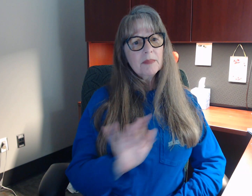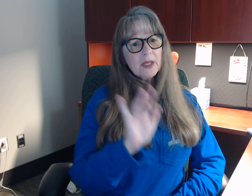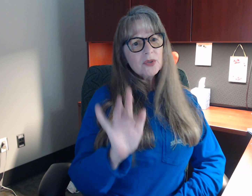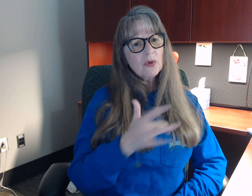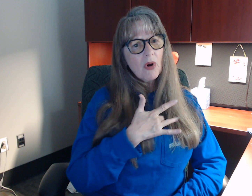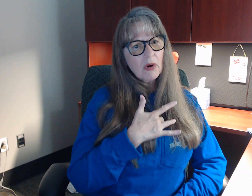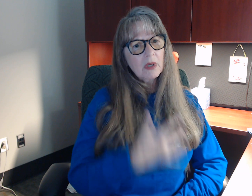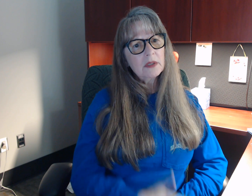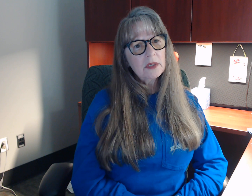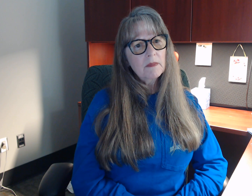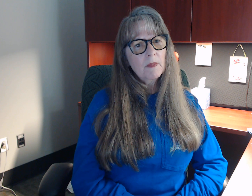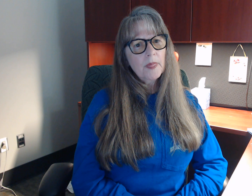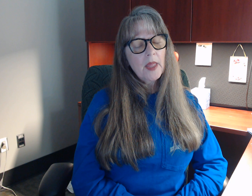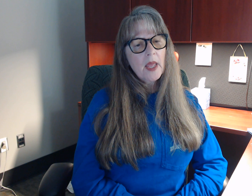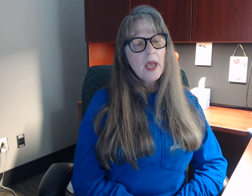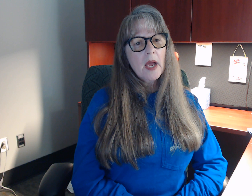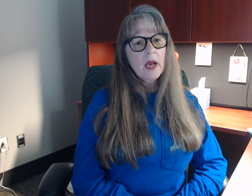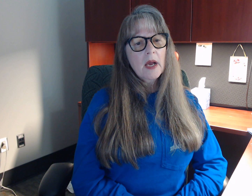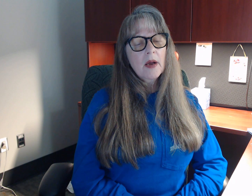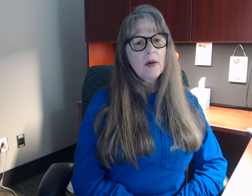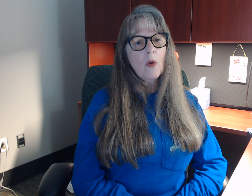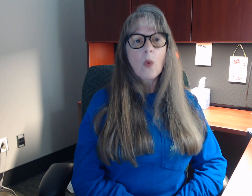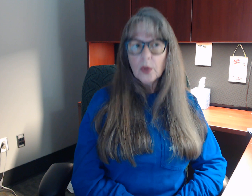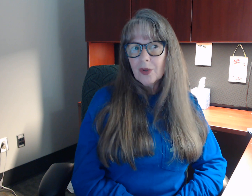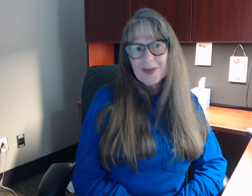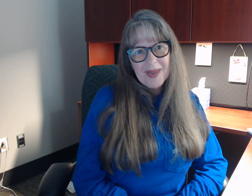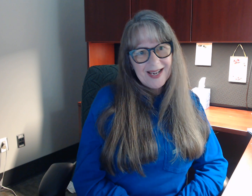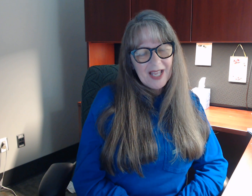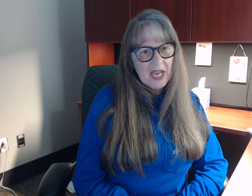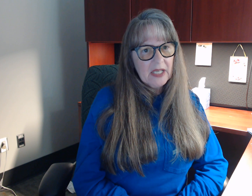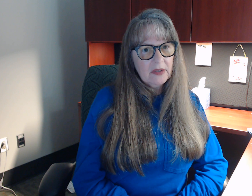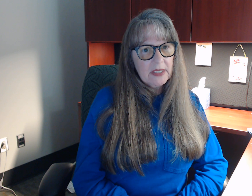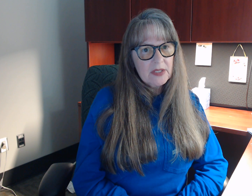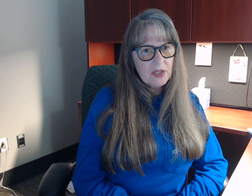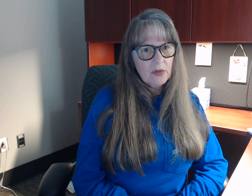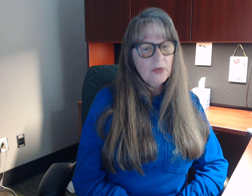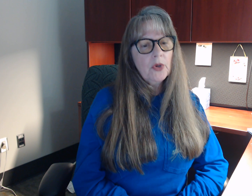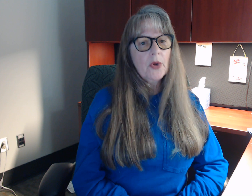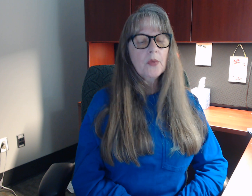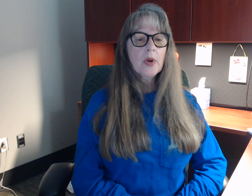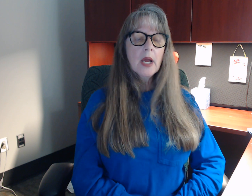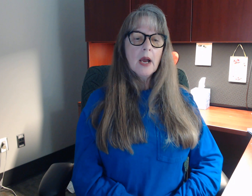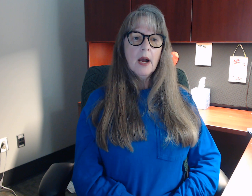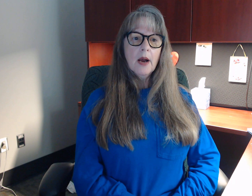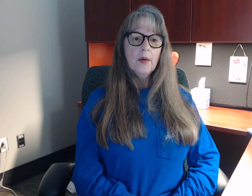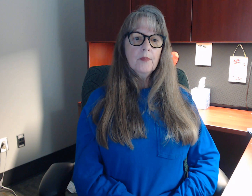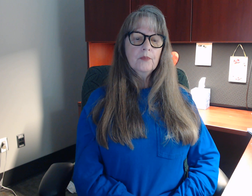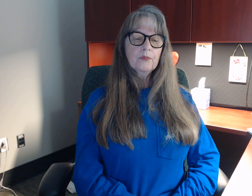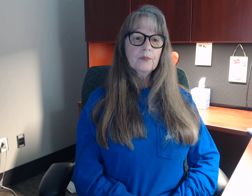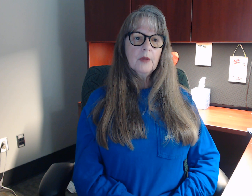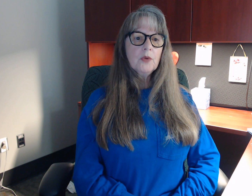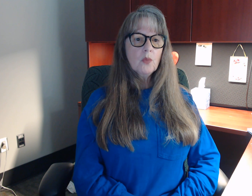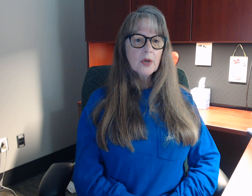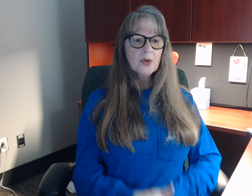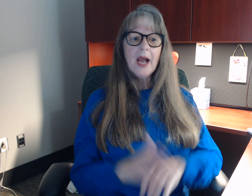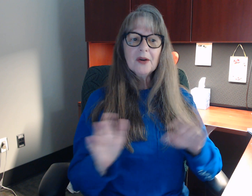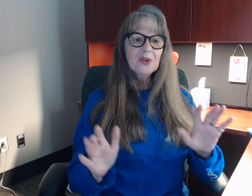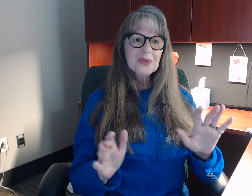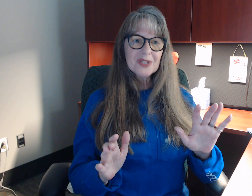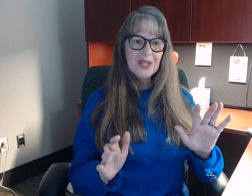her heart. Or you can make it like a little insult, if you want to. I don't use it that way